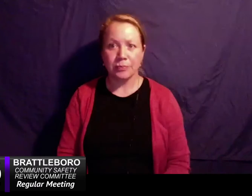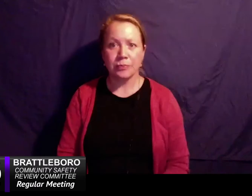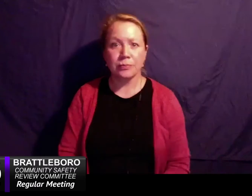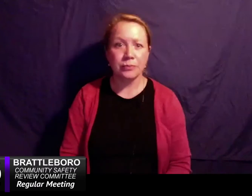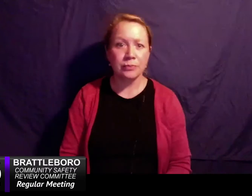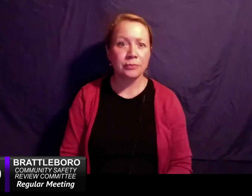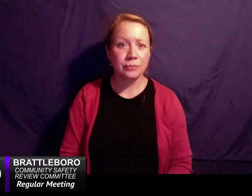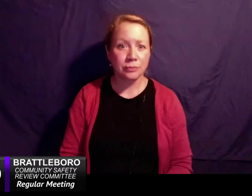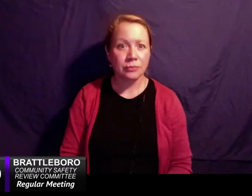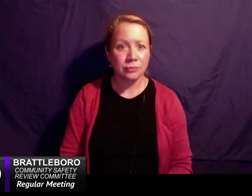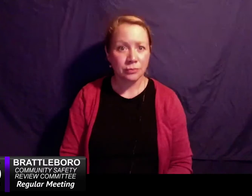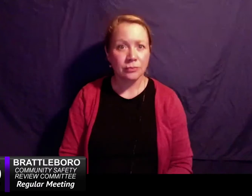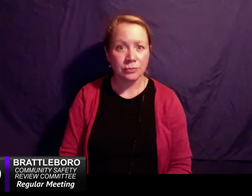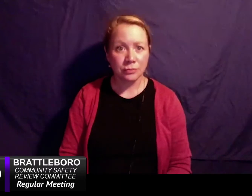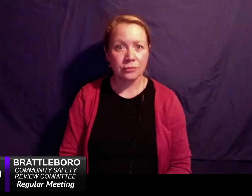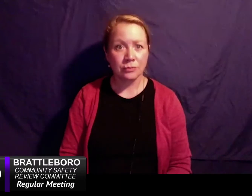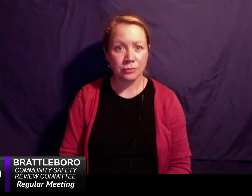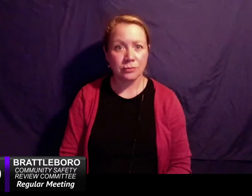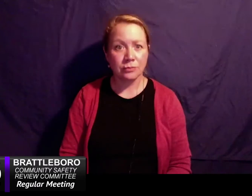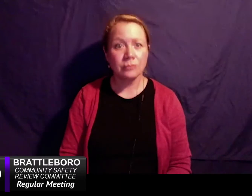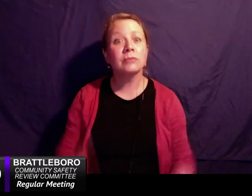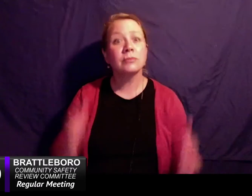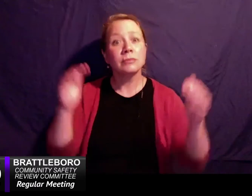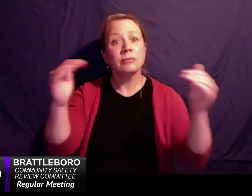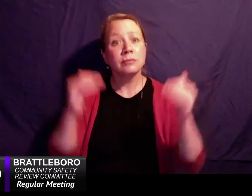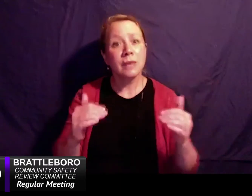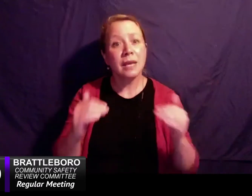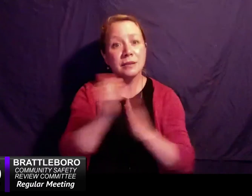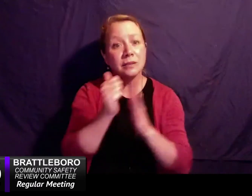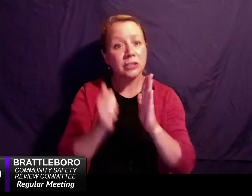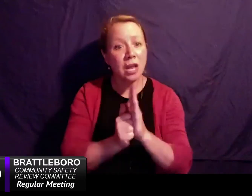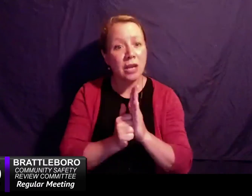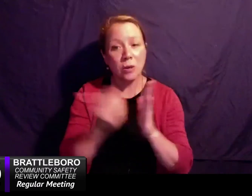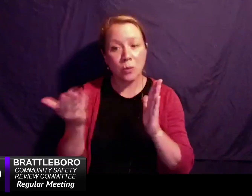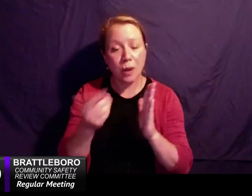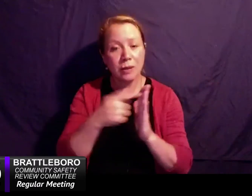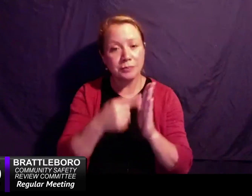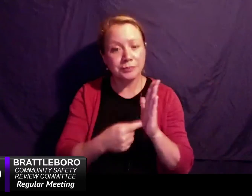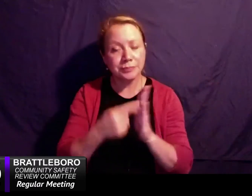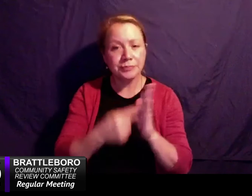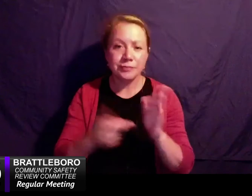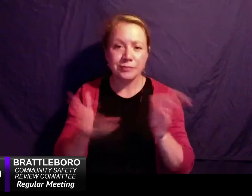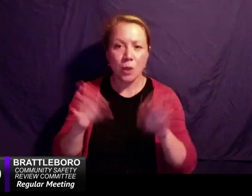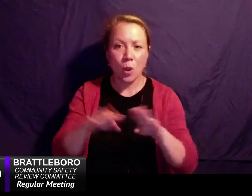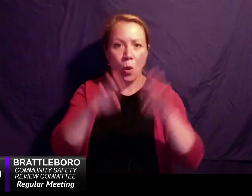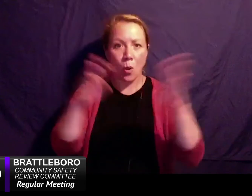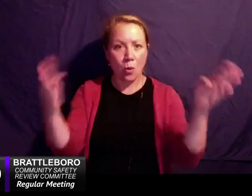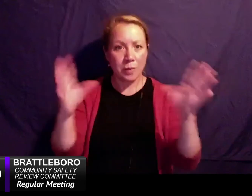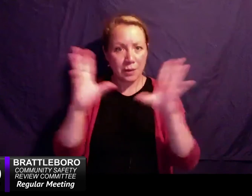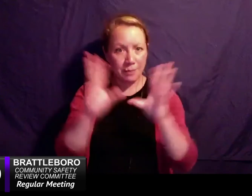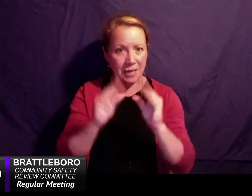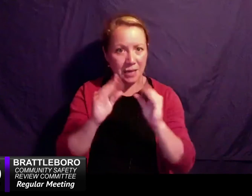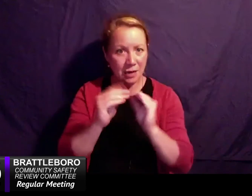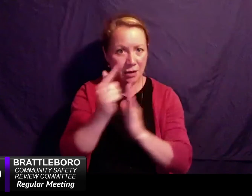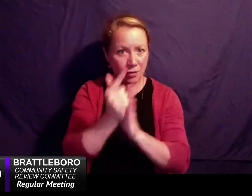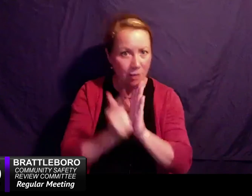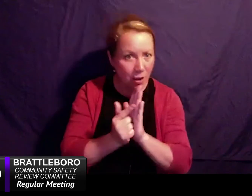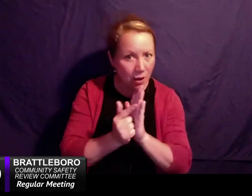Okay. So our next agenda item is to discuss open meeting law and